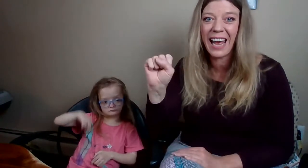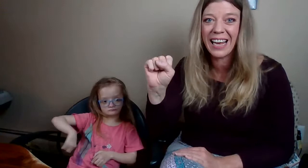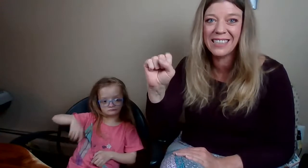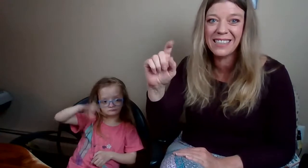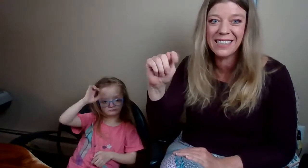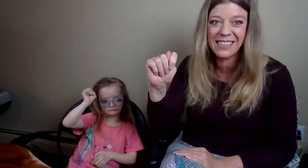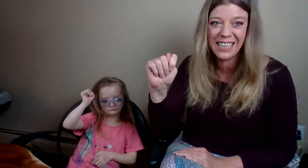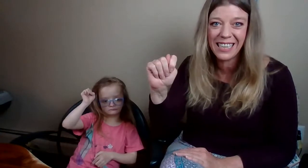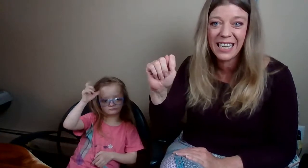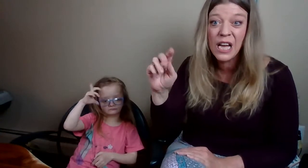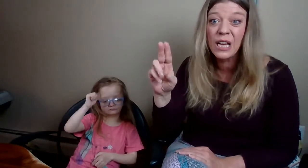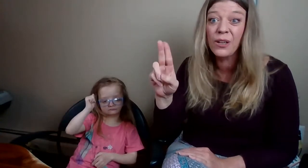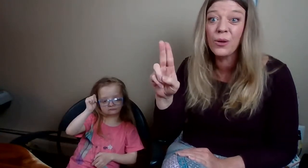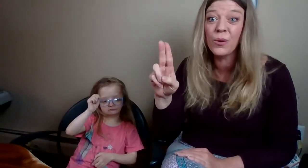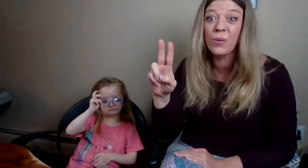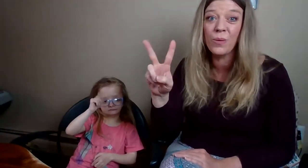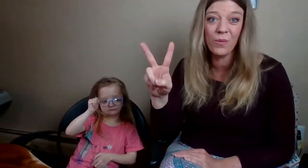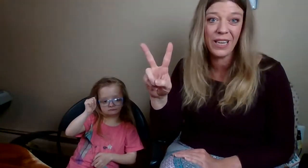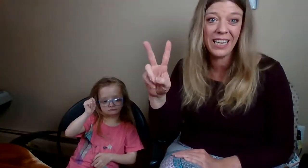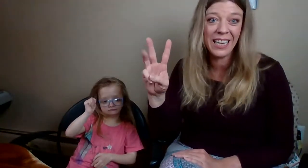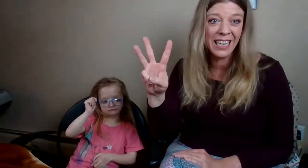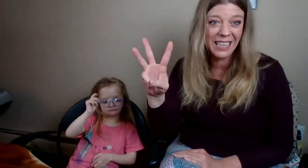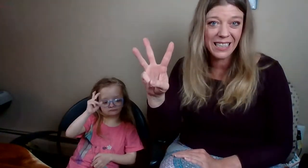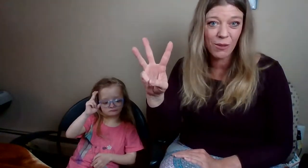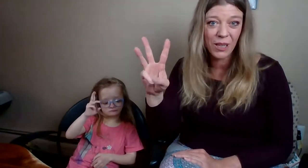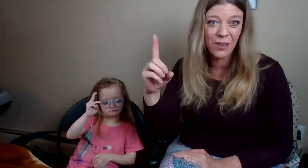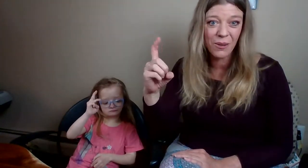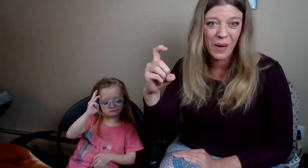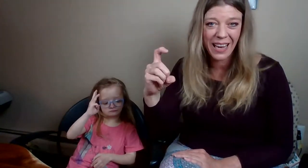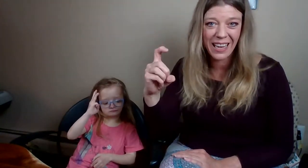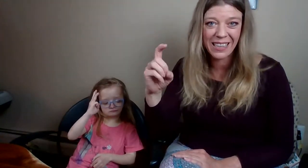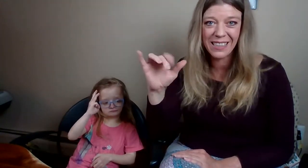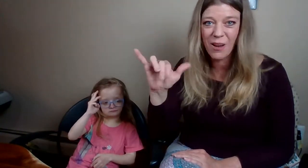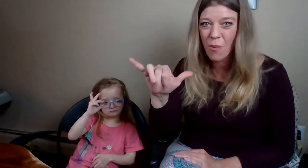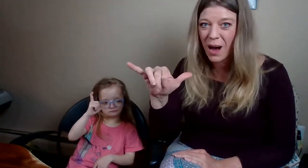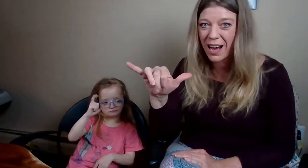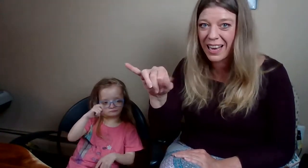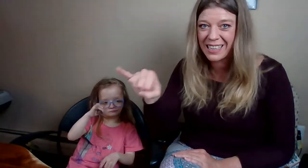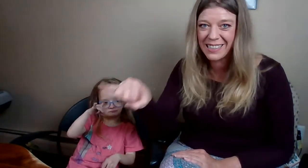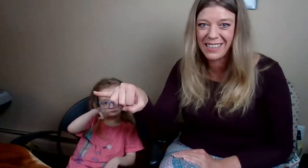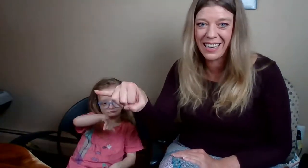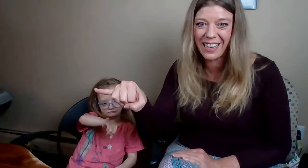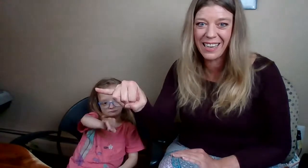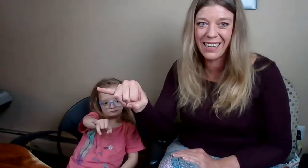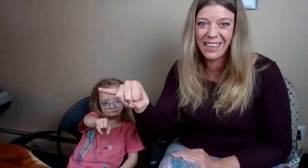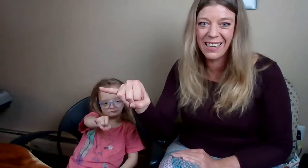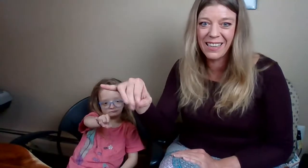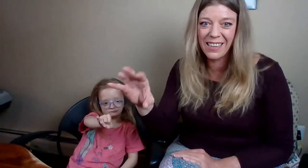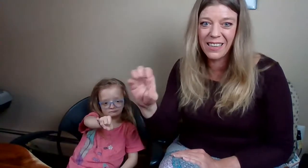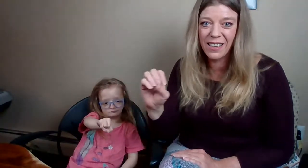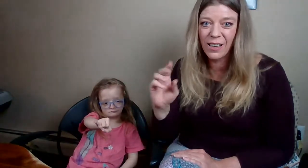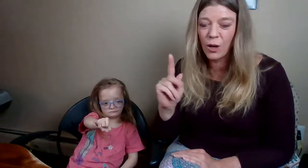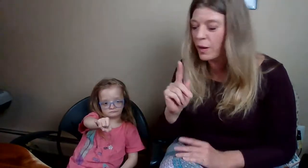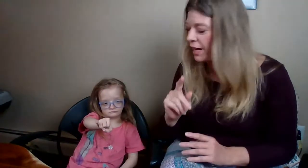S, T, U, V, W, X, Y, Z.